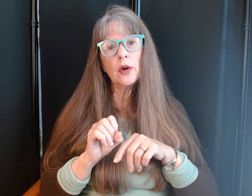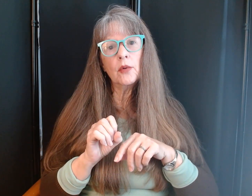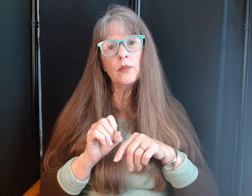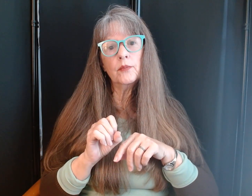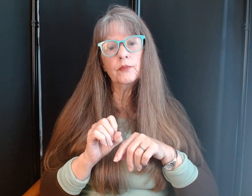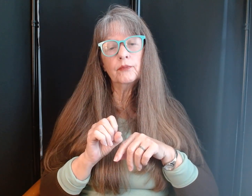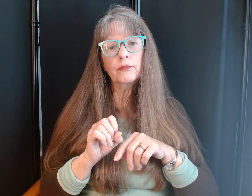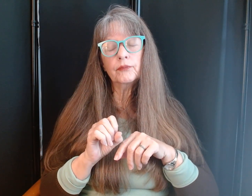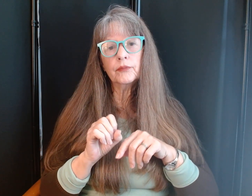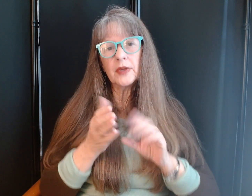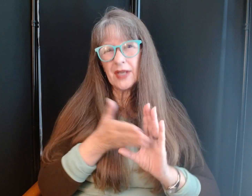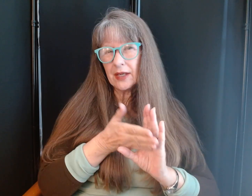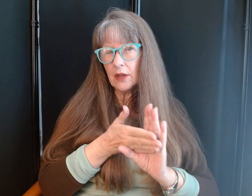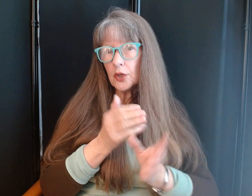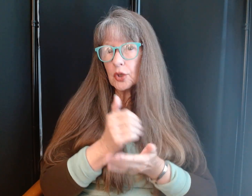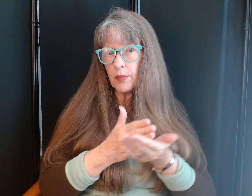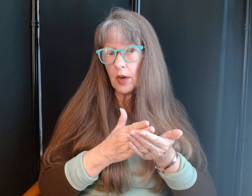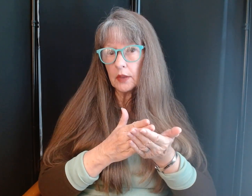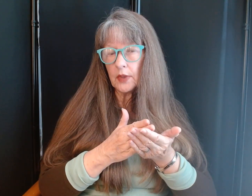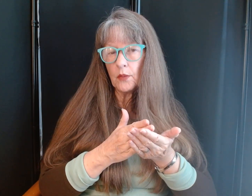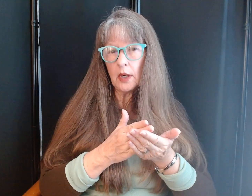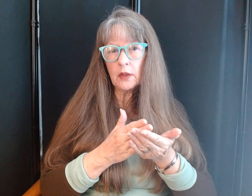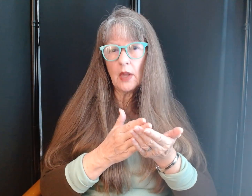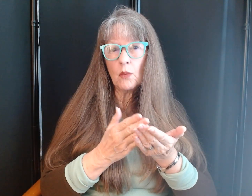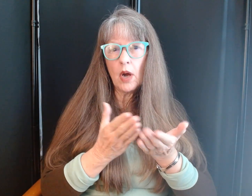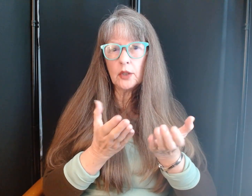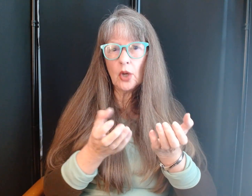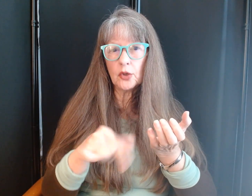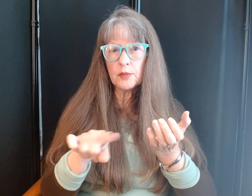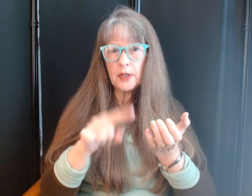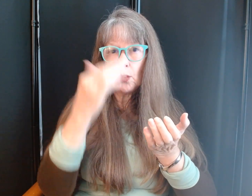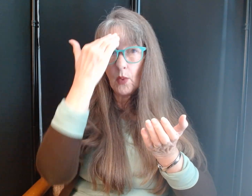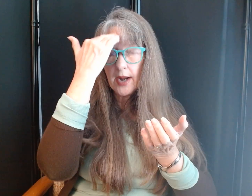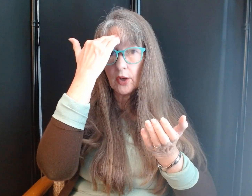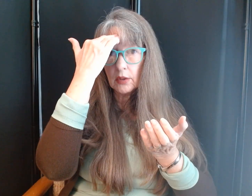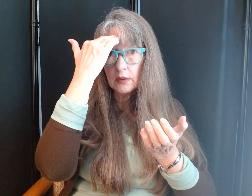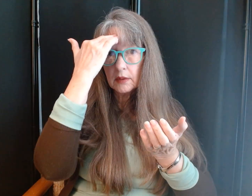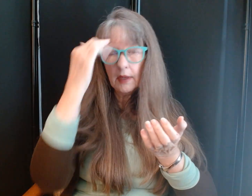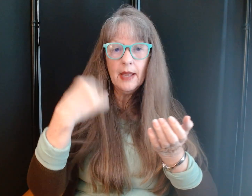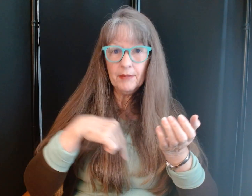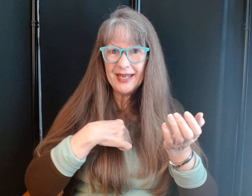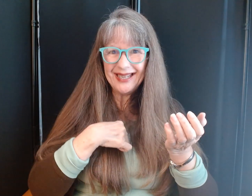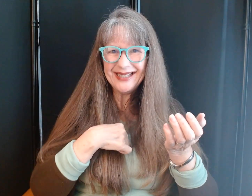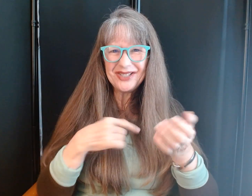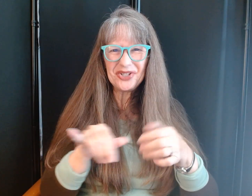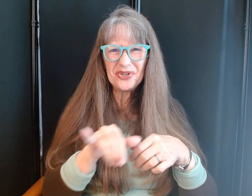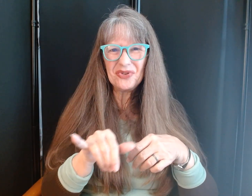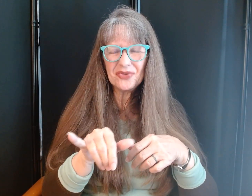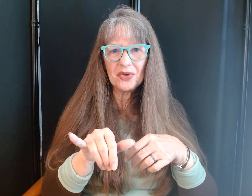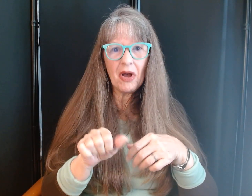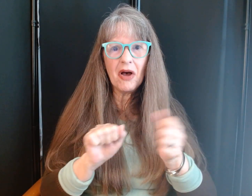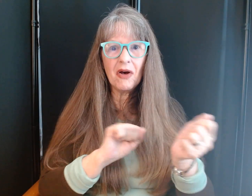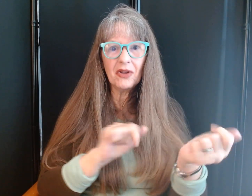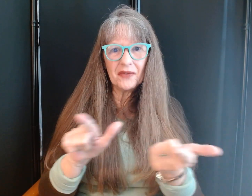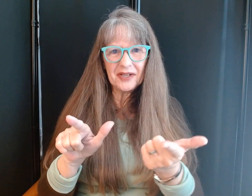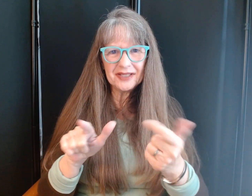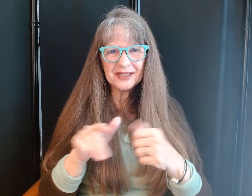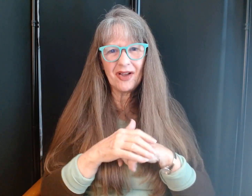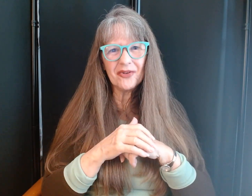So the psychological part, they want y'all to be aware, and me too. So all of us, all